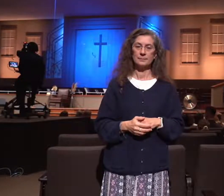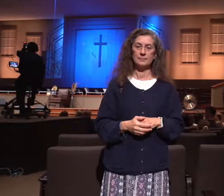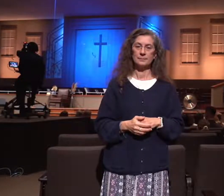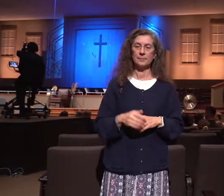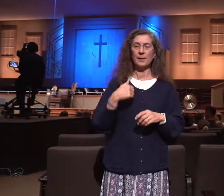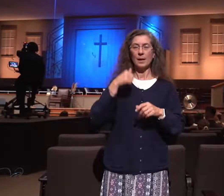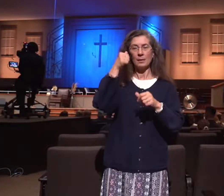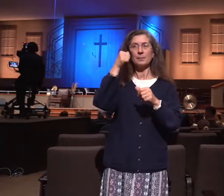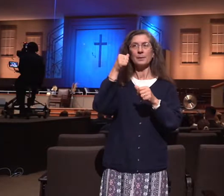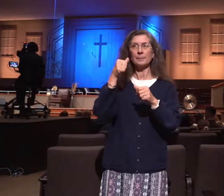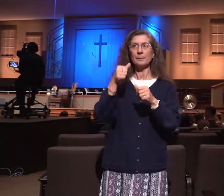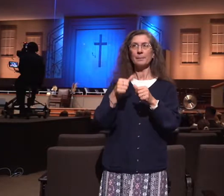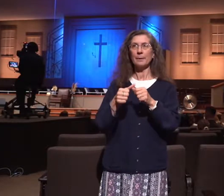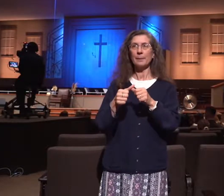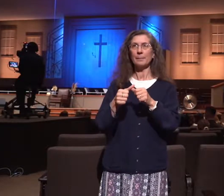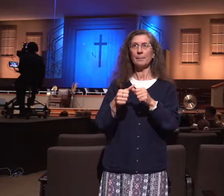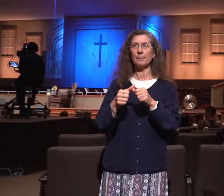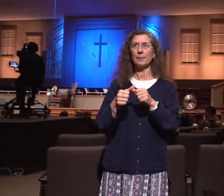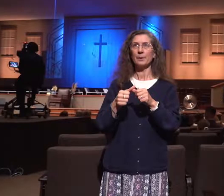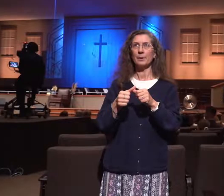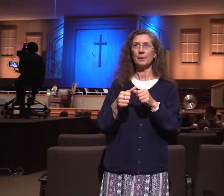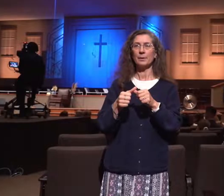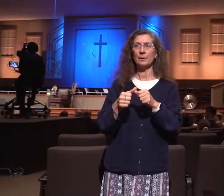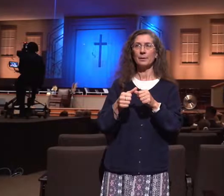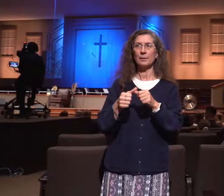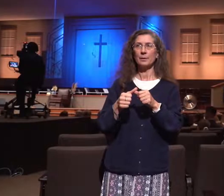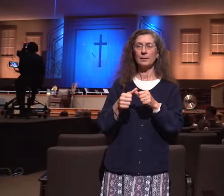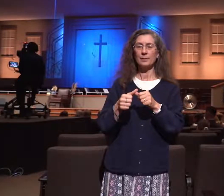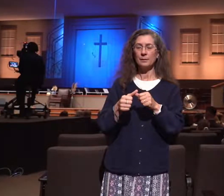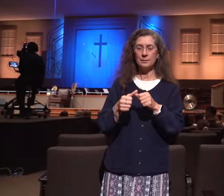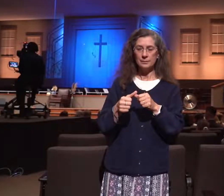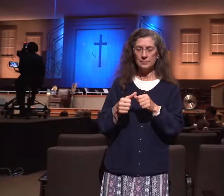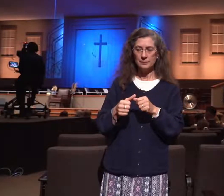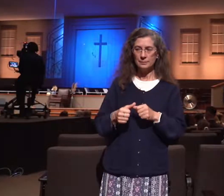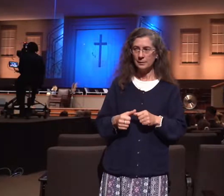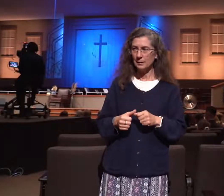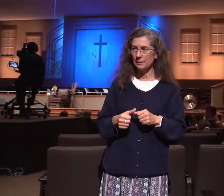I remember how sinful I was.